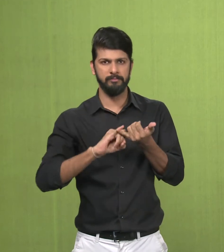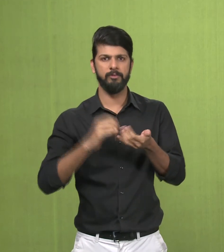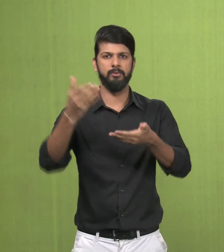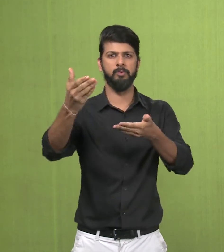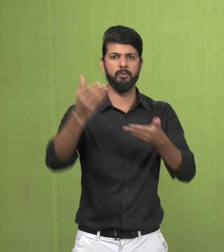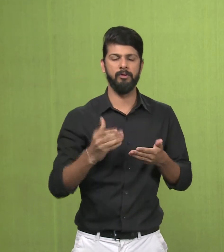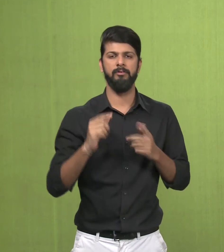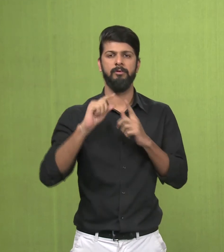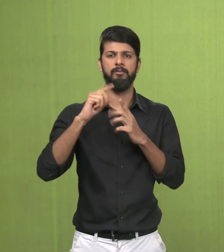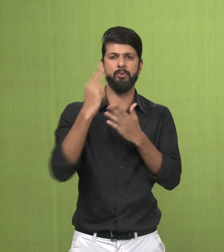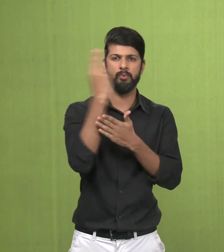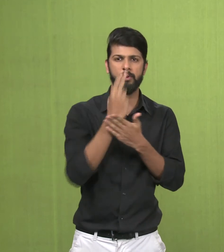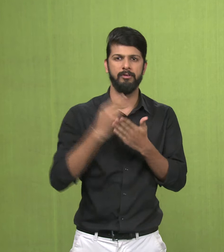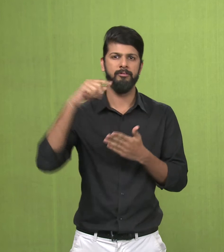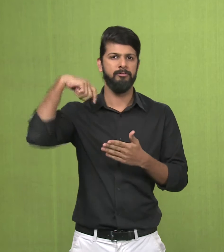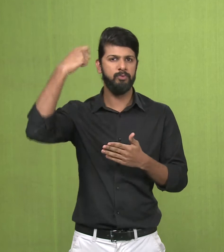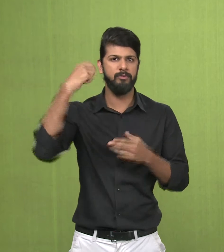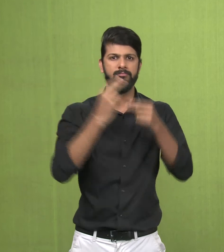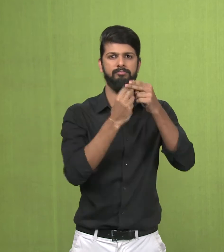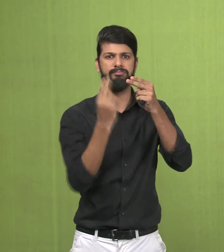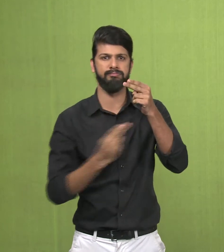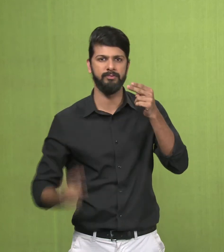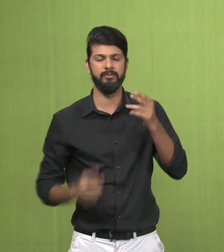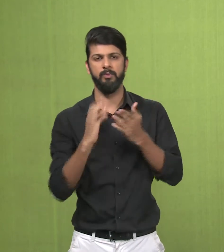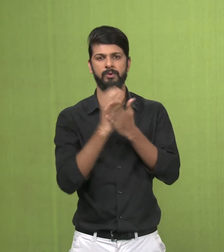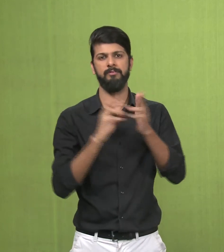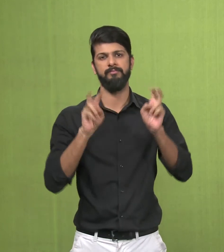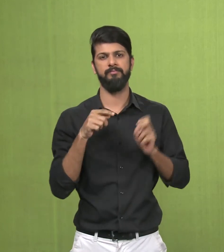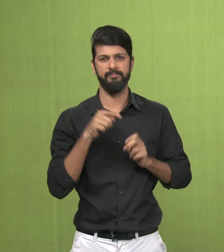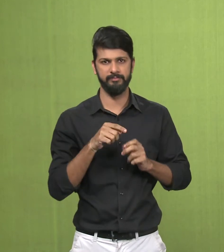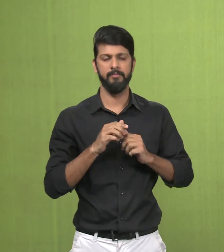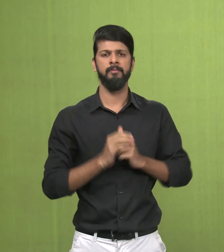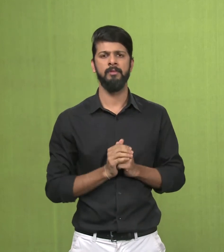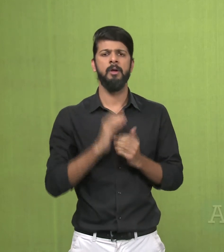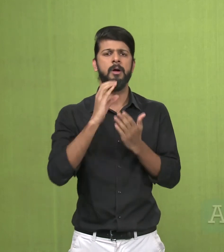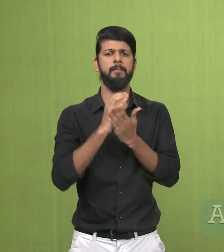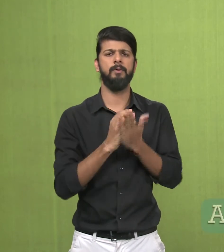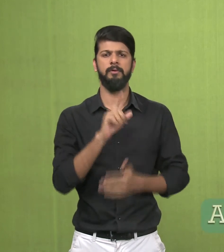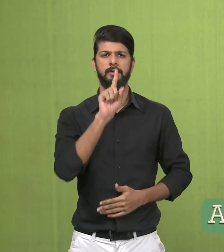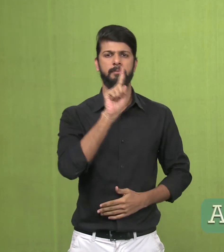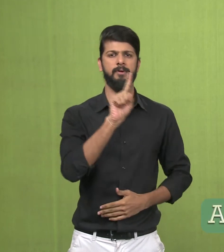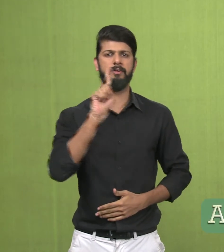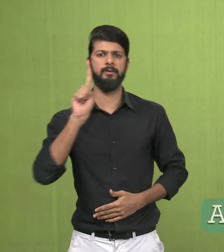Hello learners, NIOS welcomes you to Painting Subject video series. This is lesson